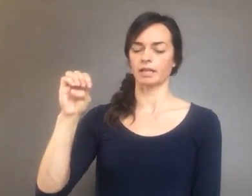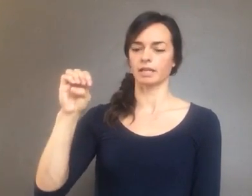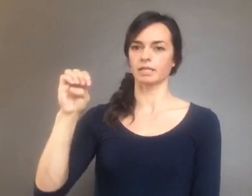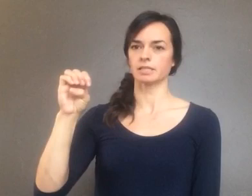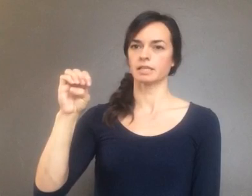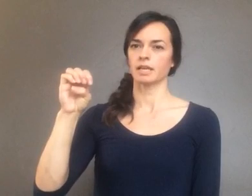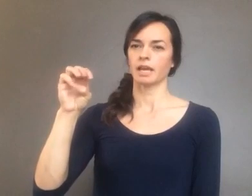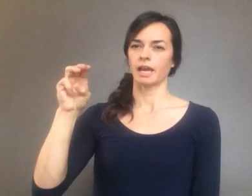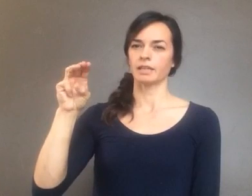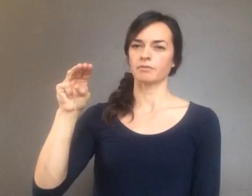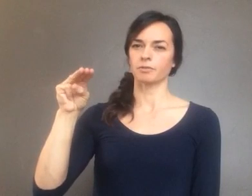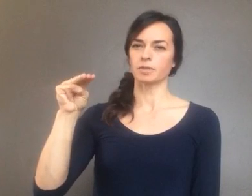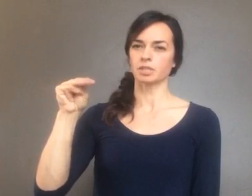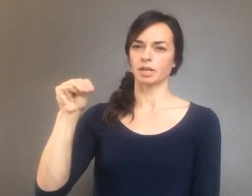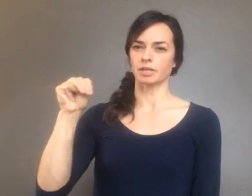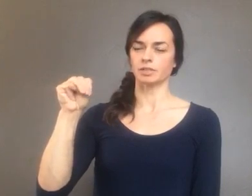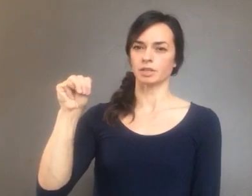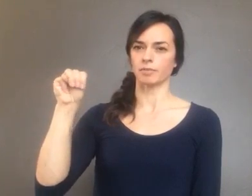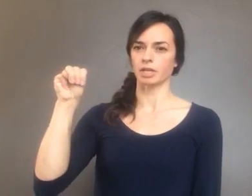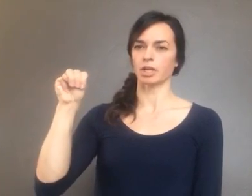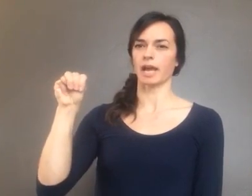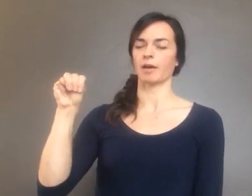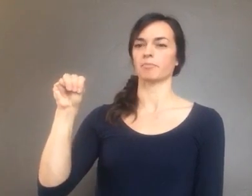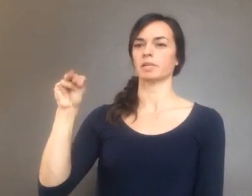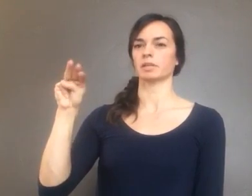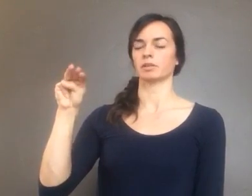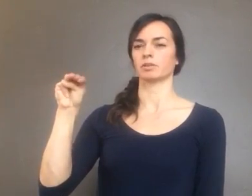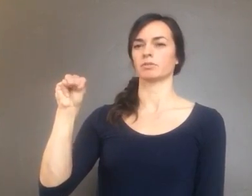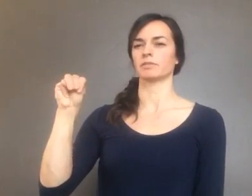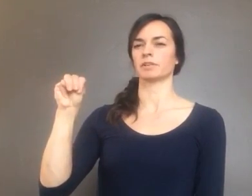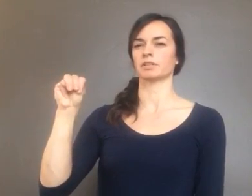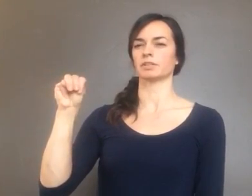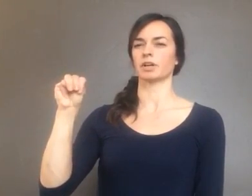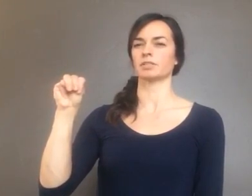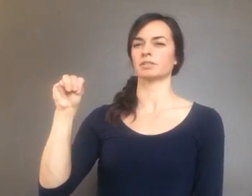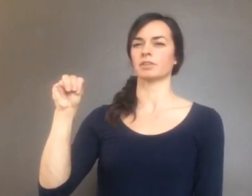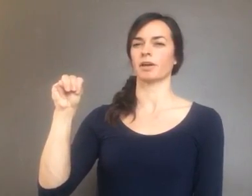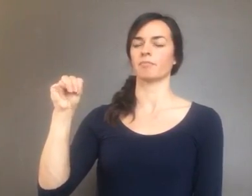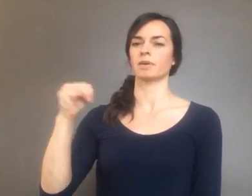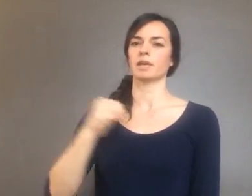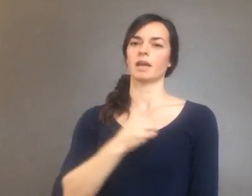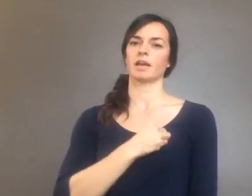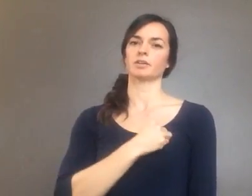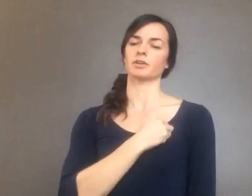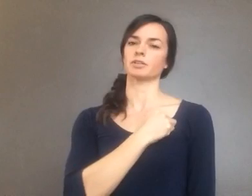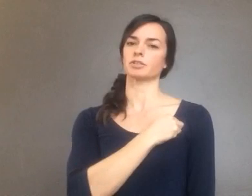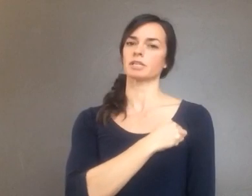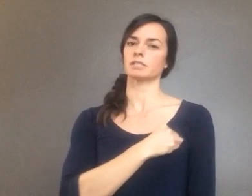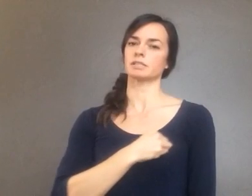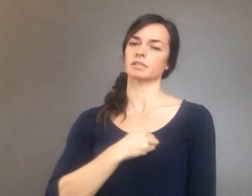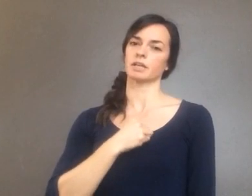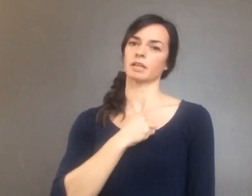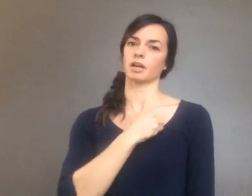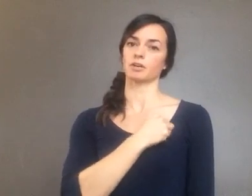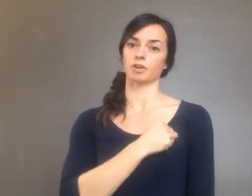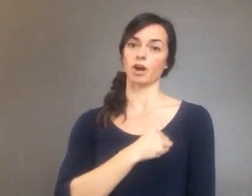Elliot. And then for missionaries, you're going to make your M, your three fingers across your thumb, and you're going to trace kind of the area of your